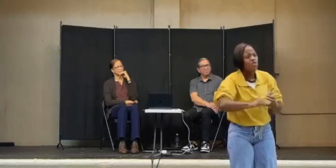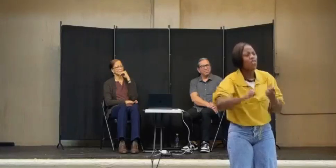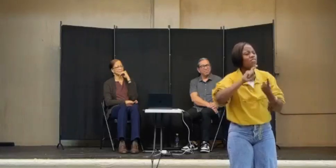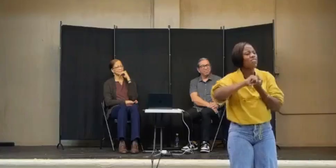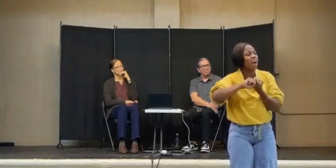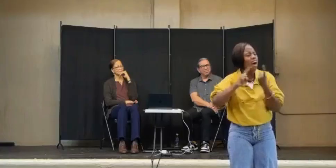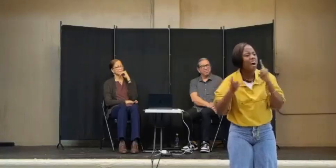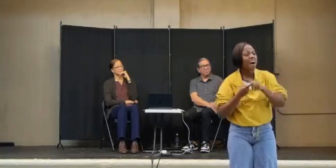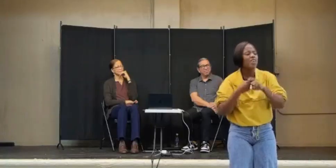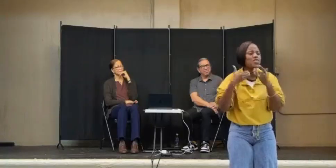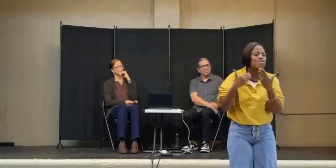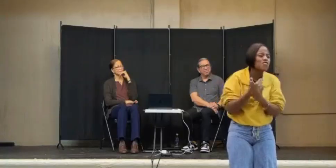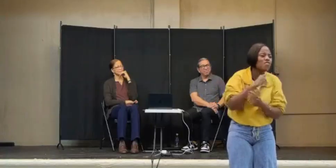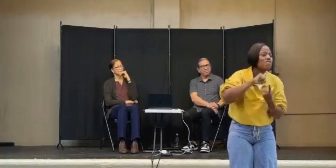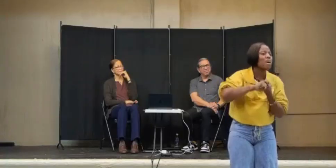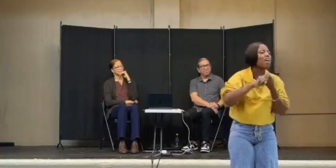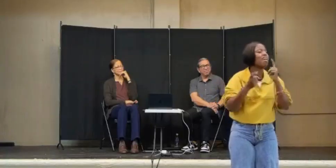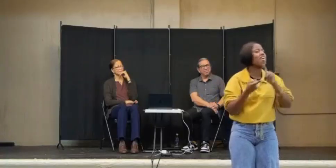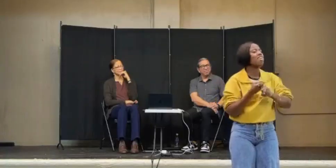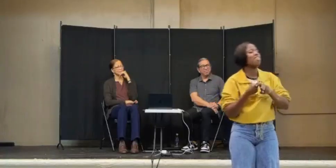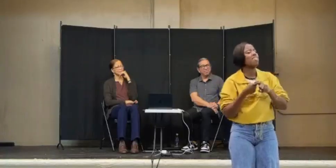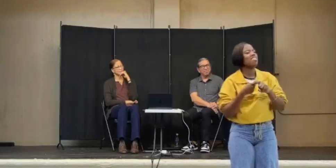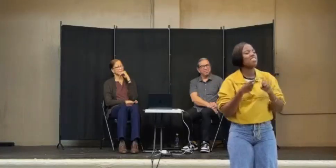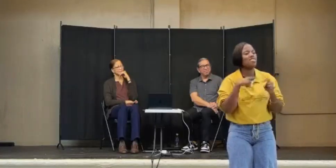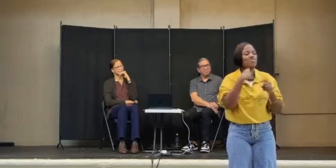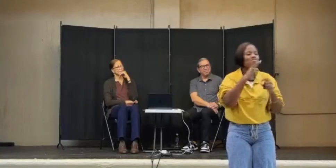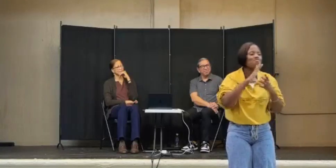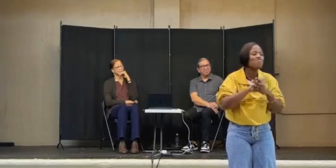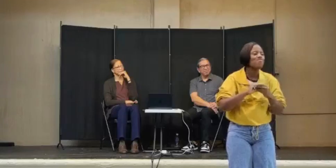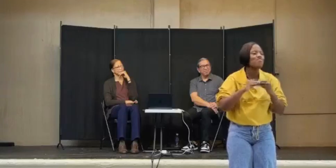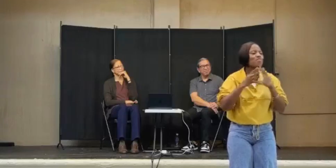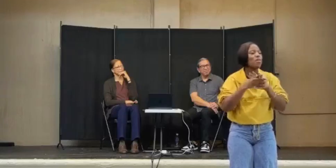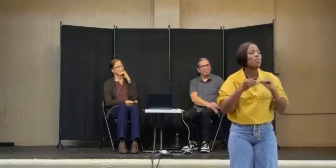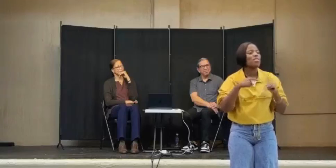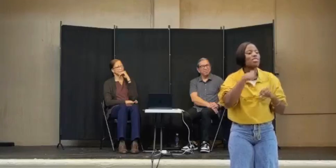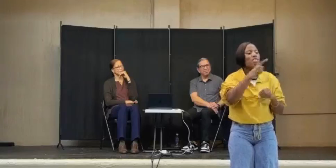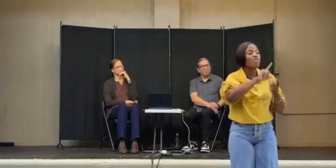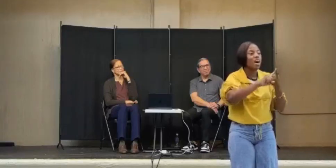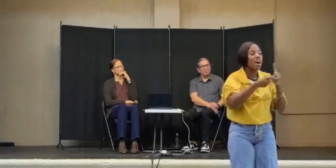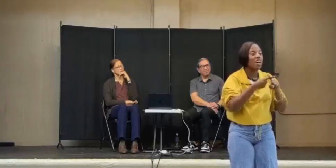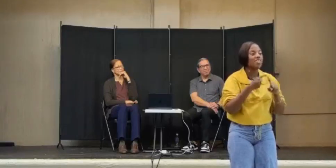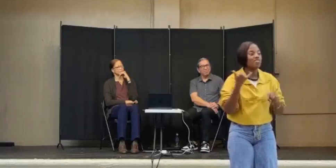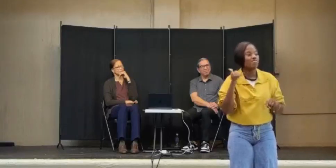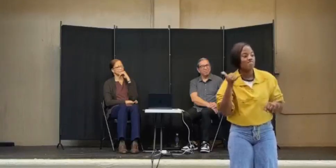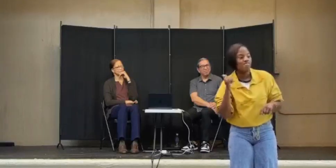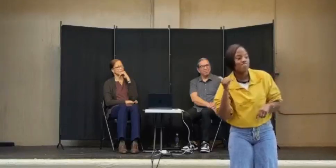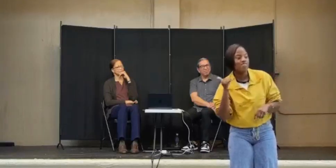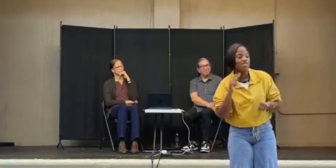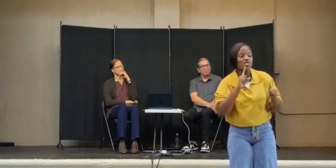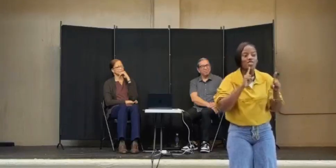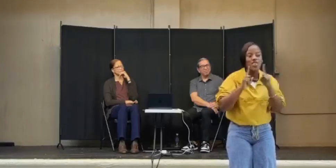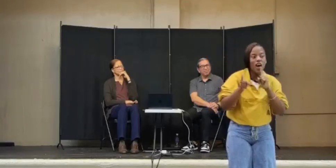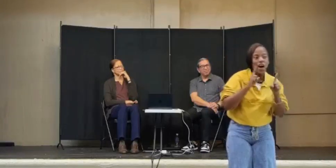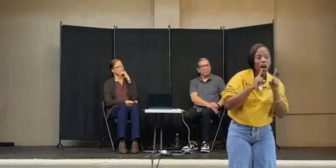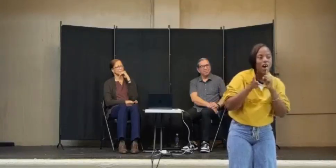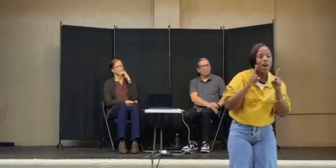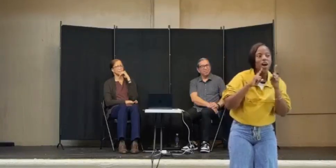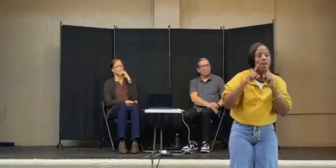like, thank you for remembering me and thinking of me and having a party for me. And, you know, we're able to talk to each other,